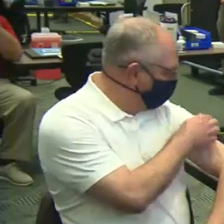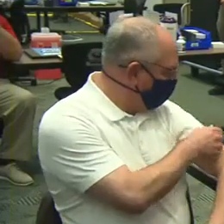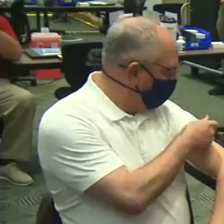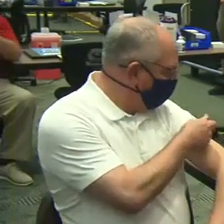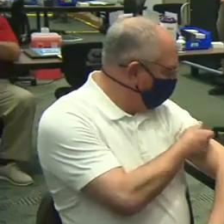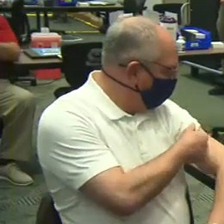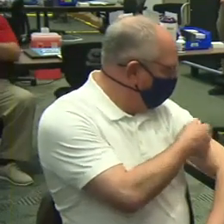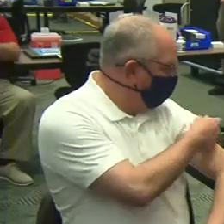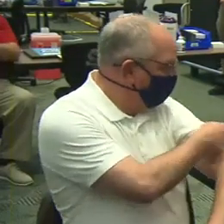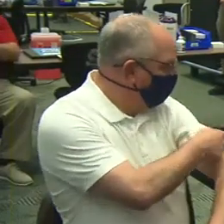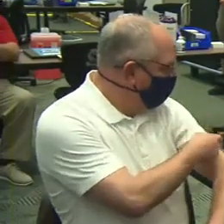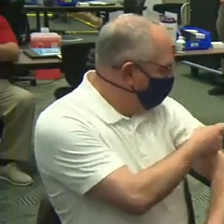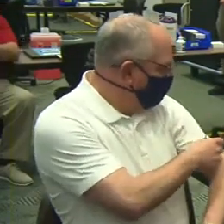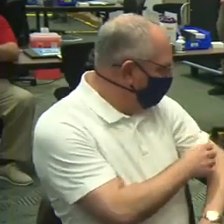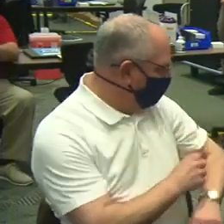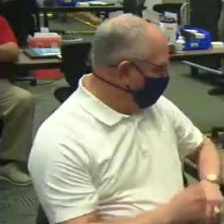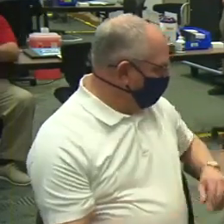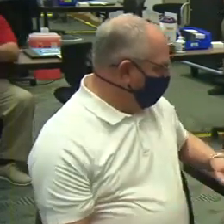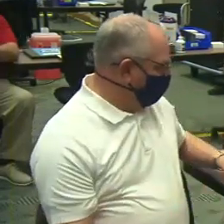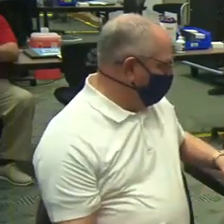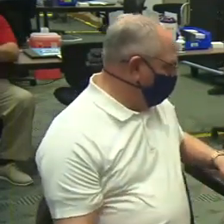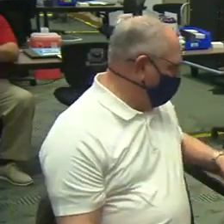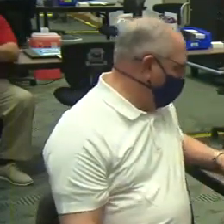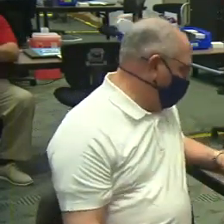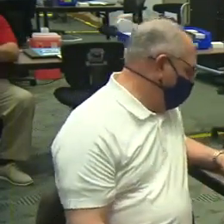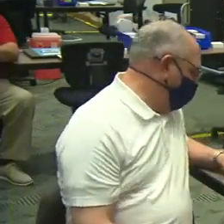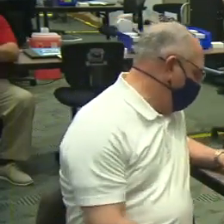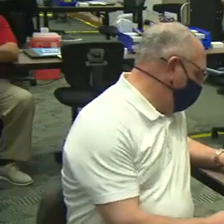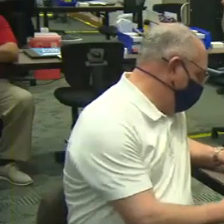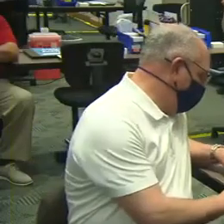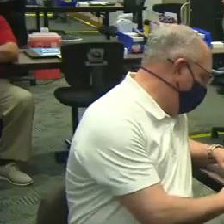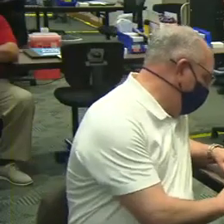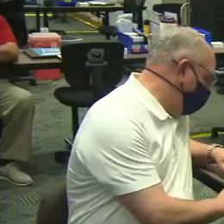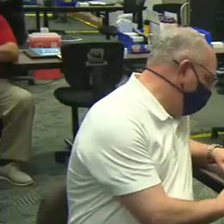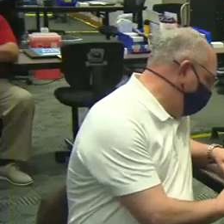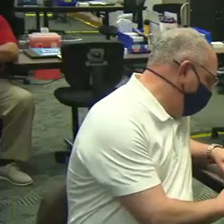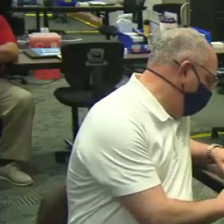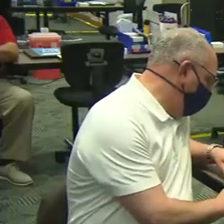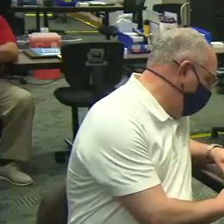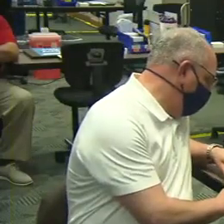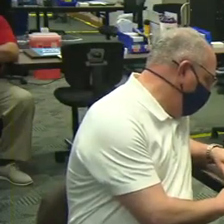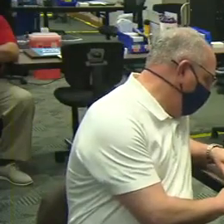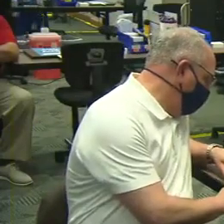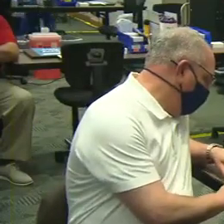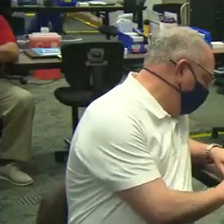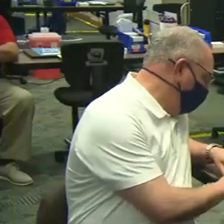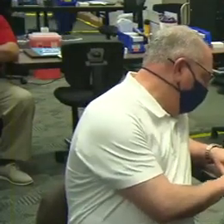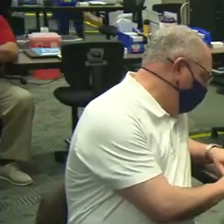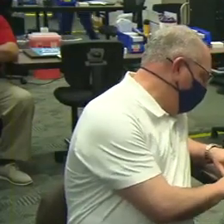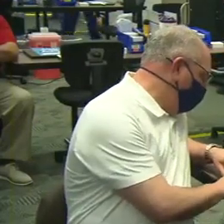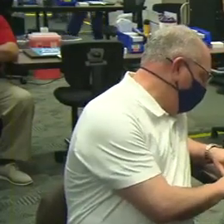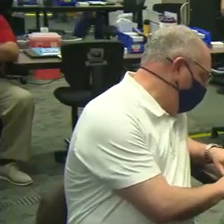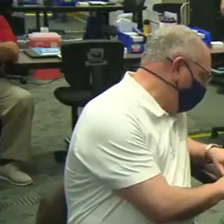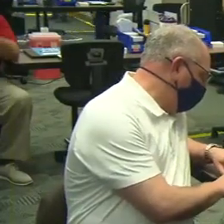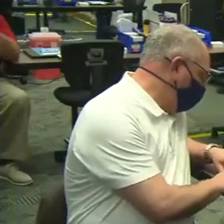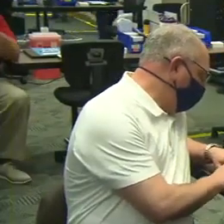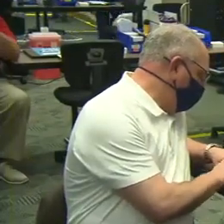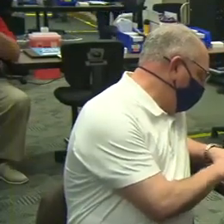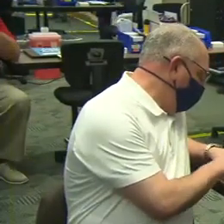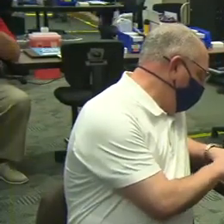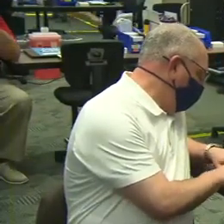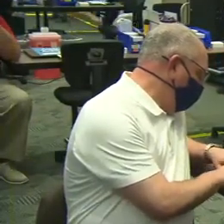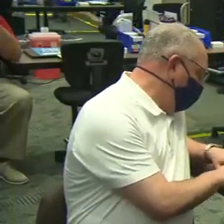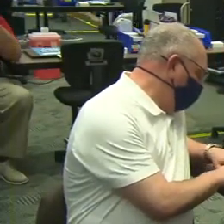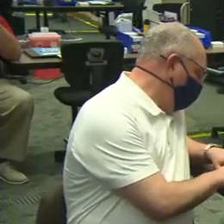Laura. Appreciate it. And this is mine. This is your card. You'll bring it back to your second